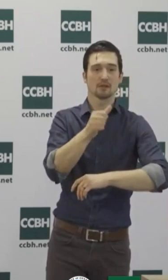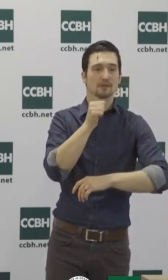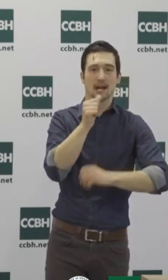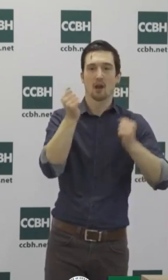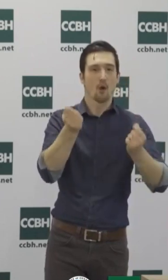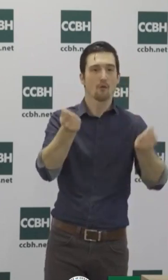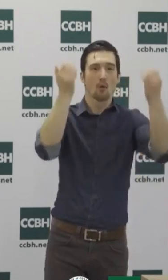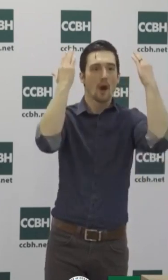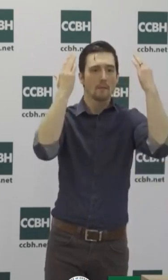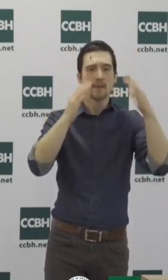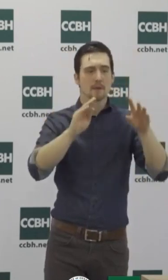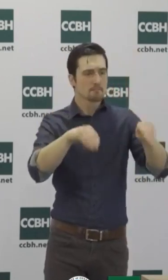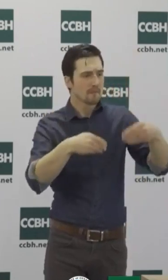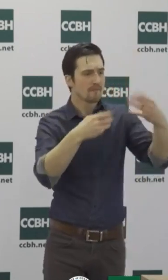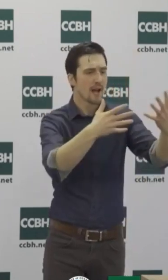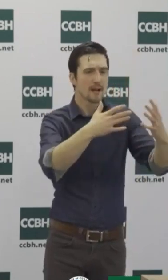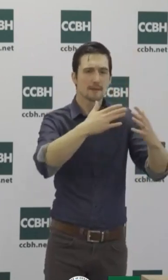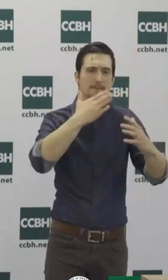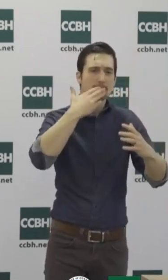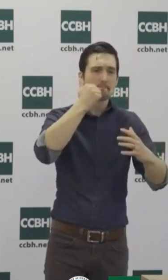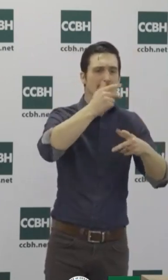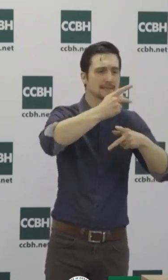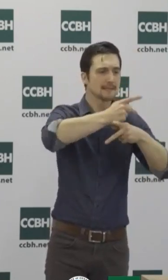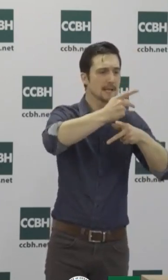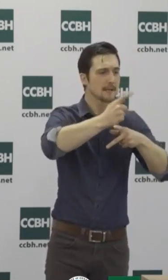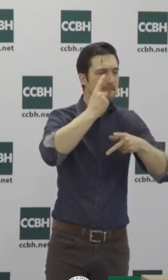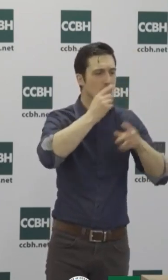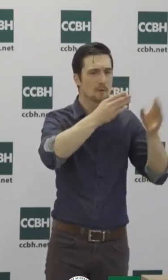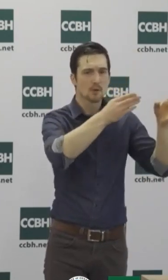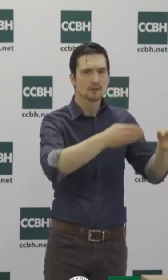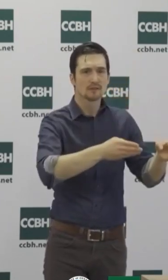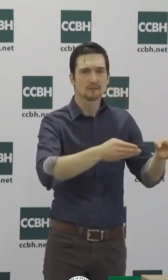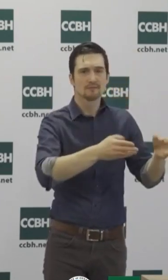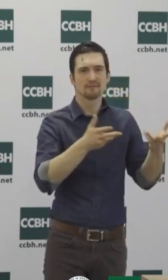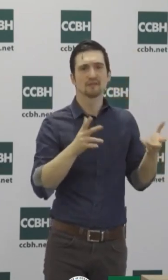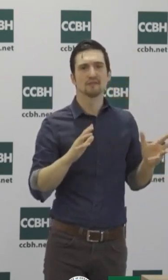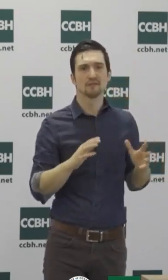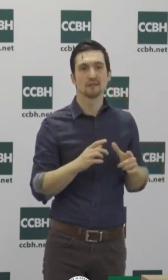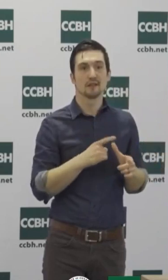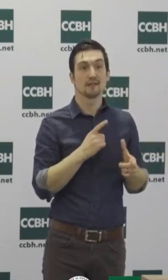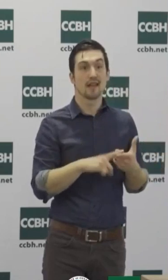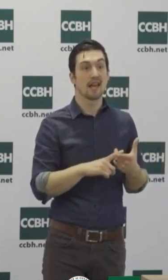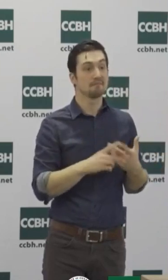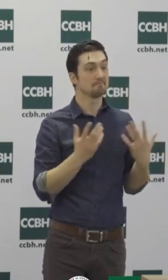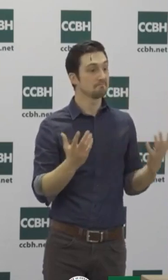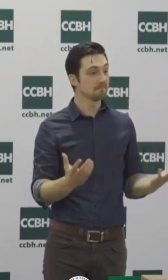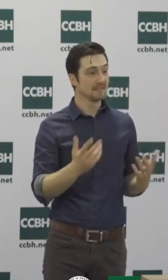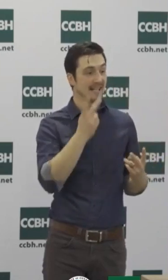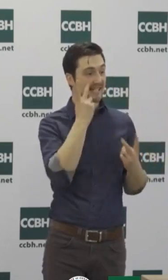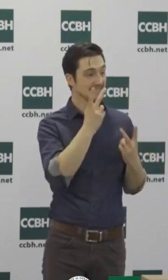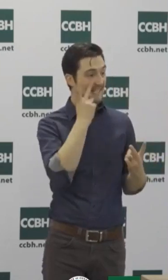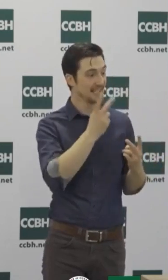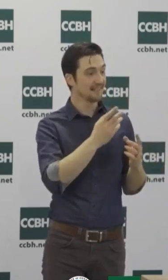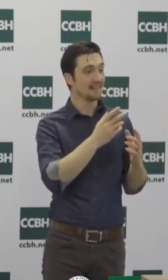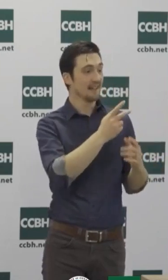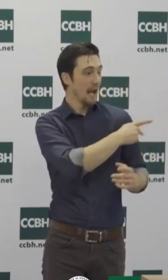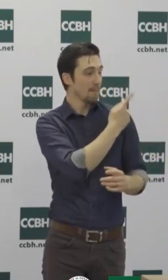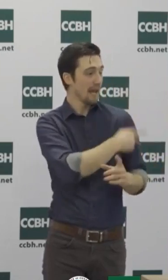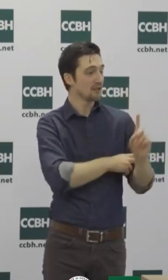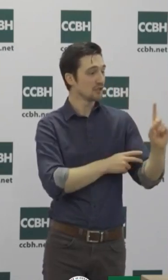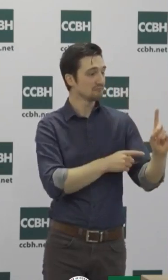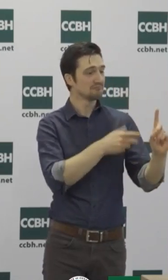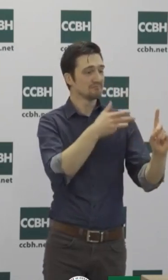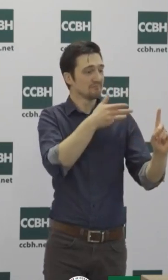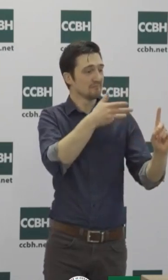was able to provide the highest level of care that that person needed. And at the end, I see a patient being reunited with their